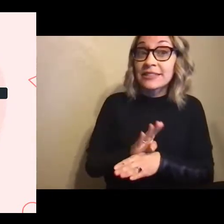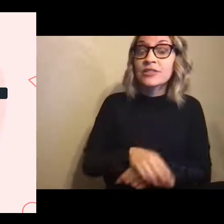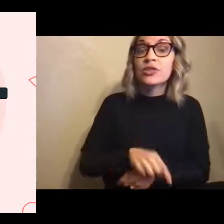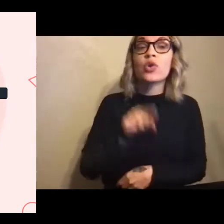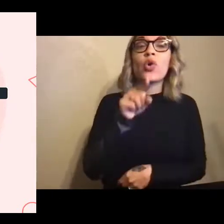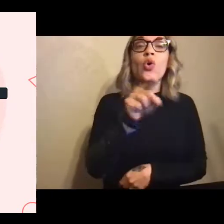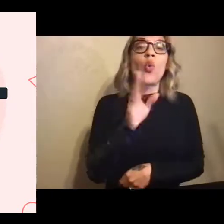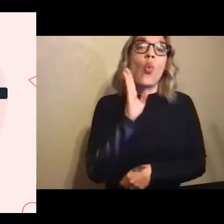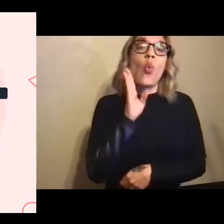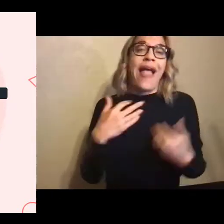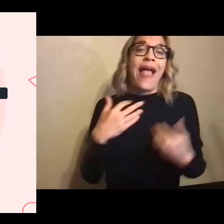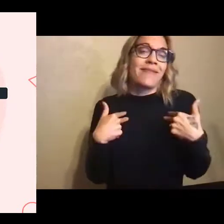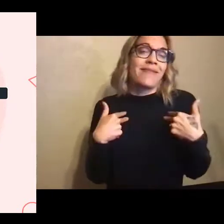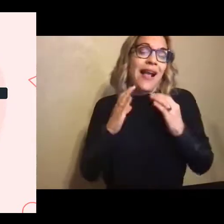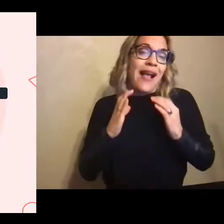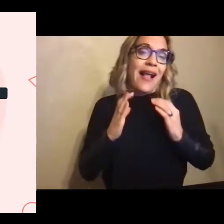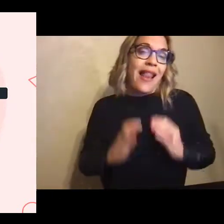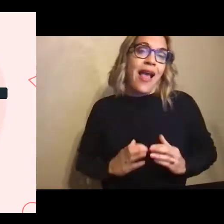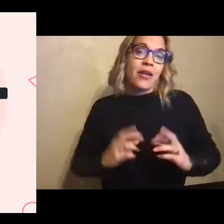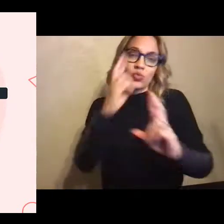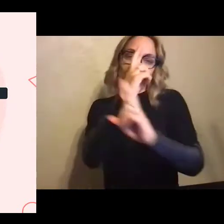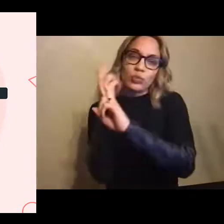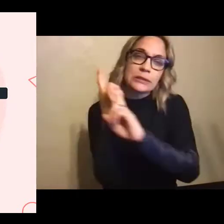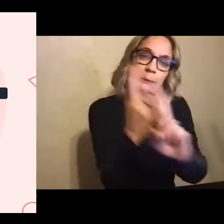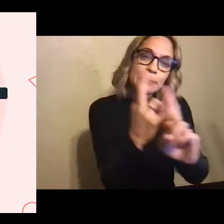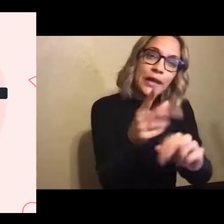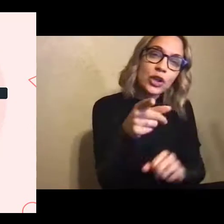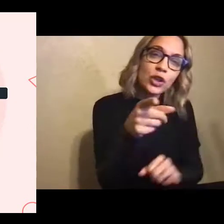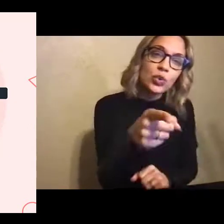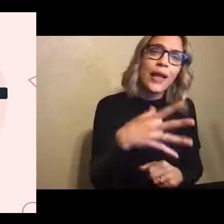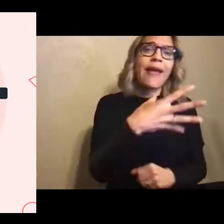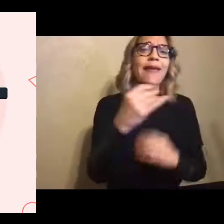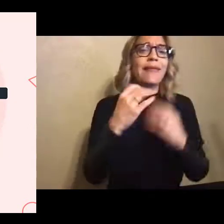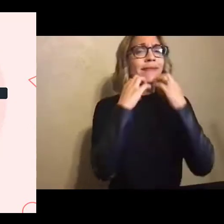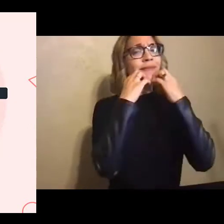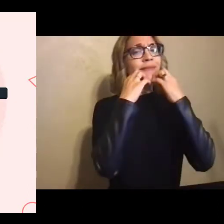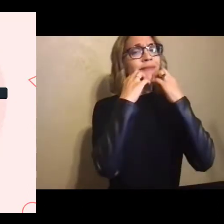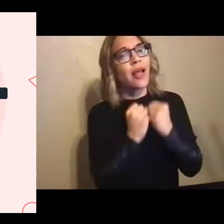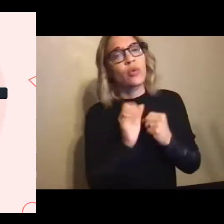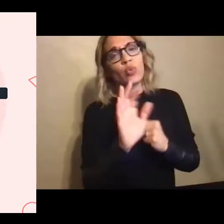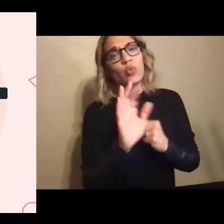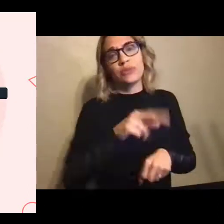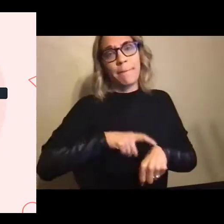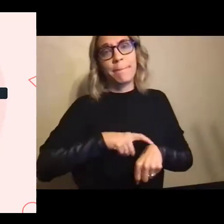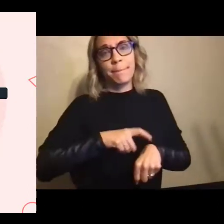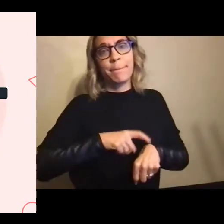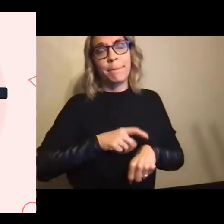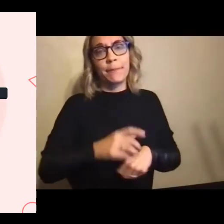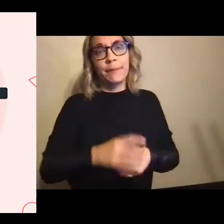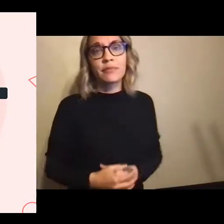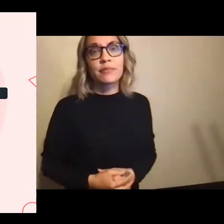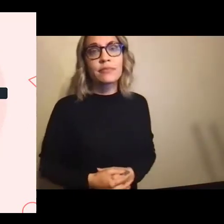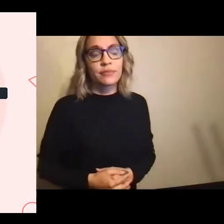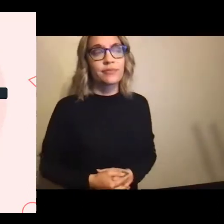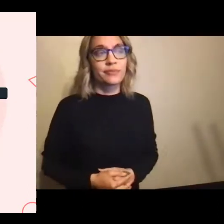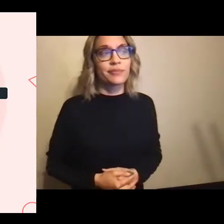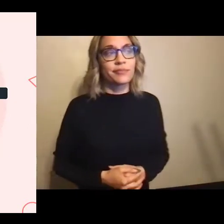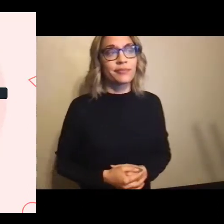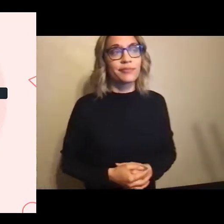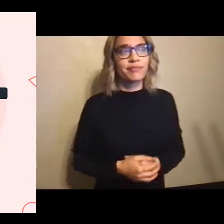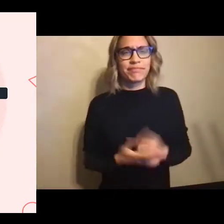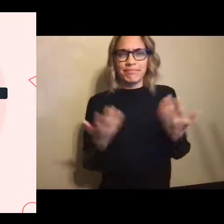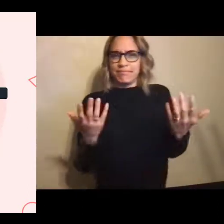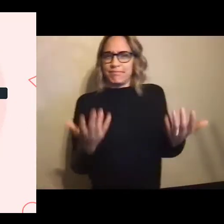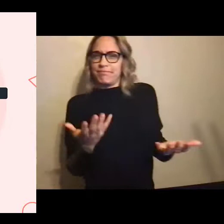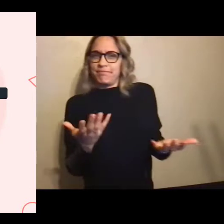control your life and your business, you have to have clients that respect you and value your time. So it all starts